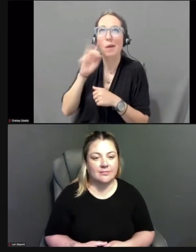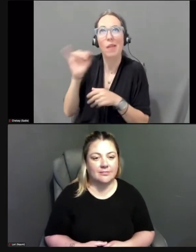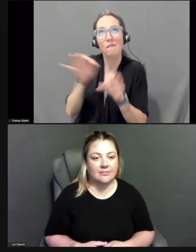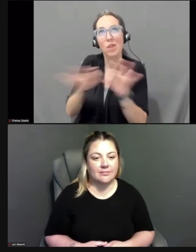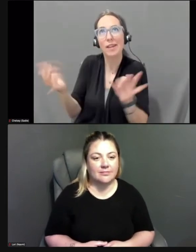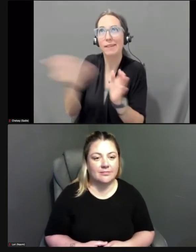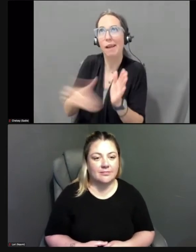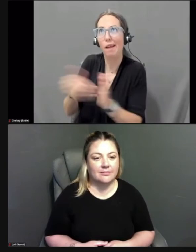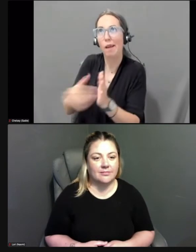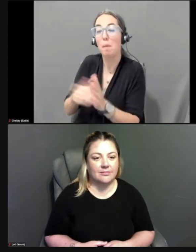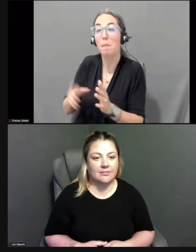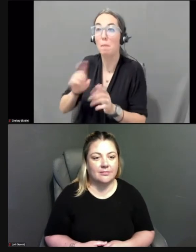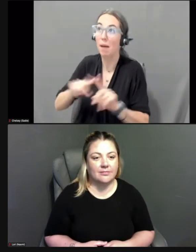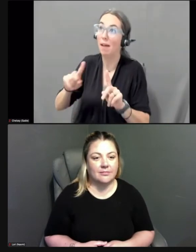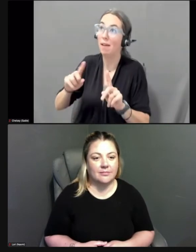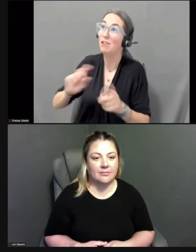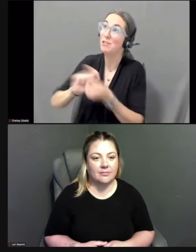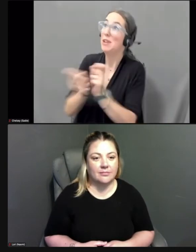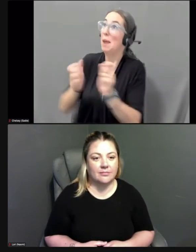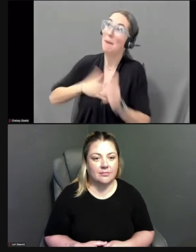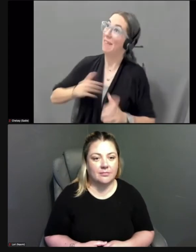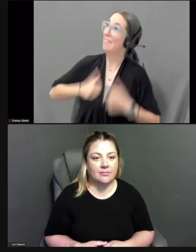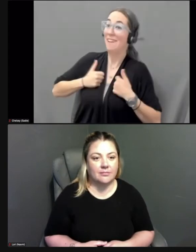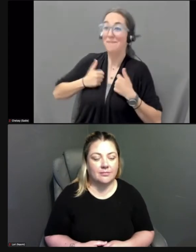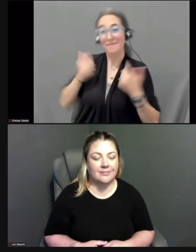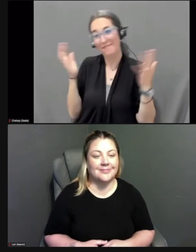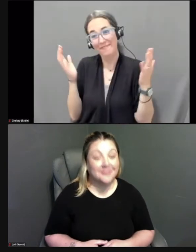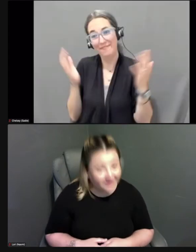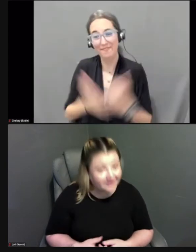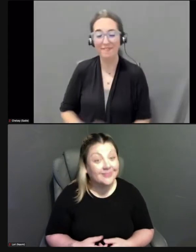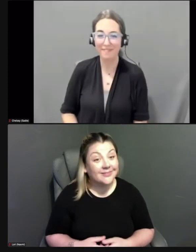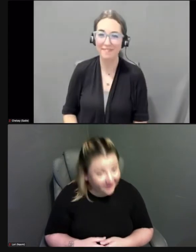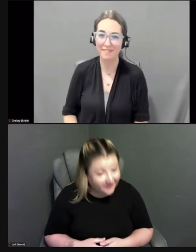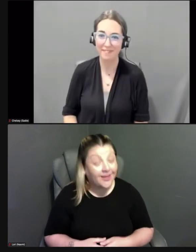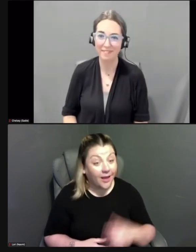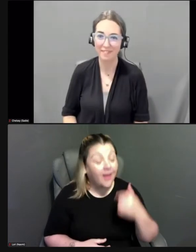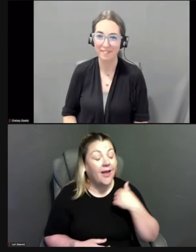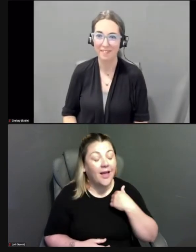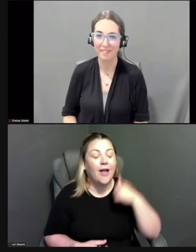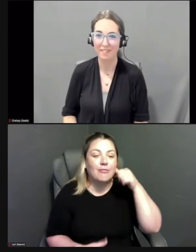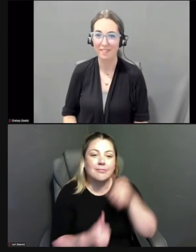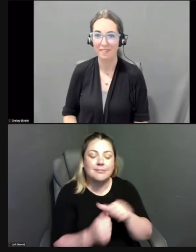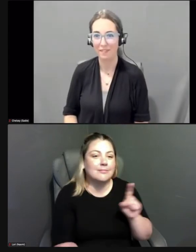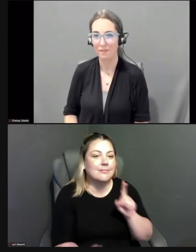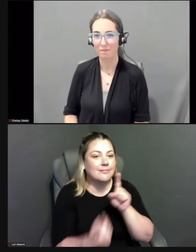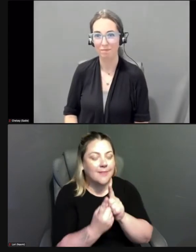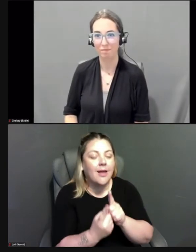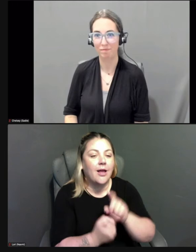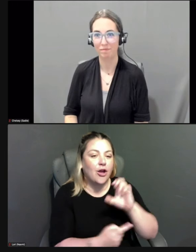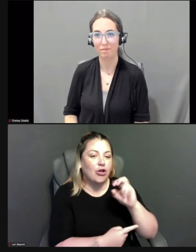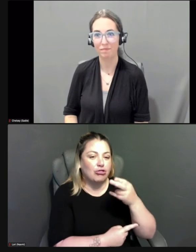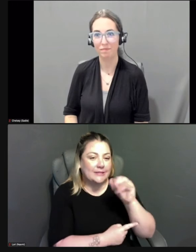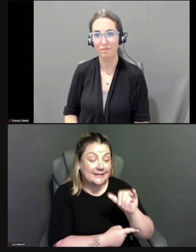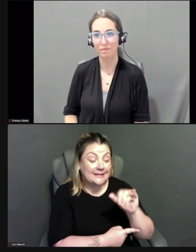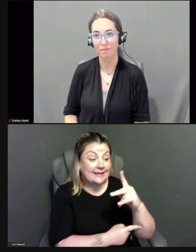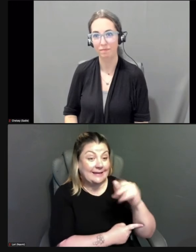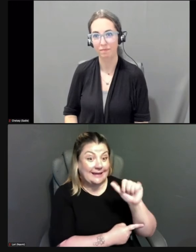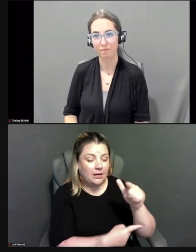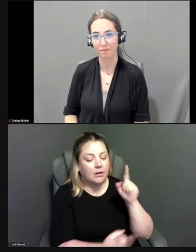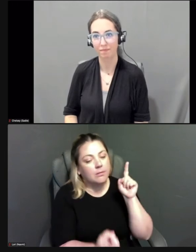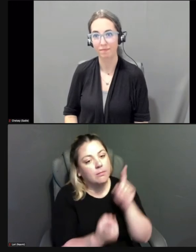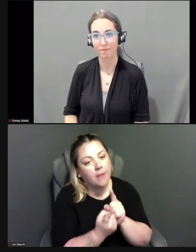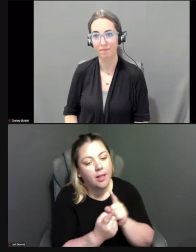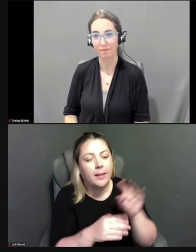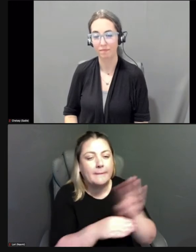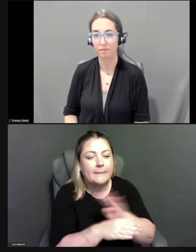Yeah, absolutely. Oh, my God, I couldn't agree more. Absolutely. I remember meeting Chrissy King at, like, a business seminar, basically, a